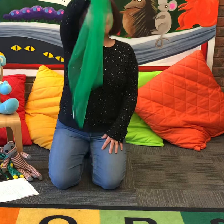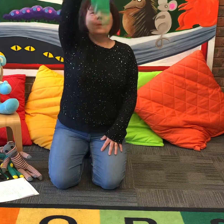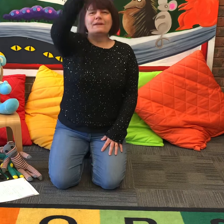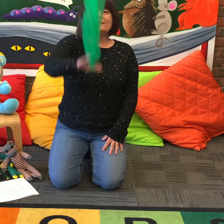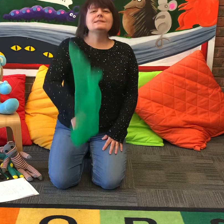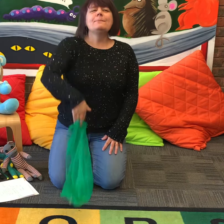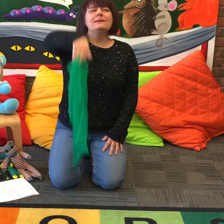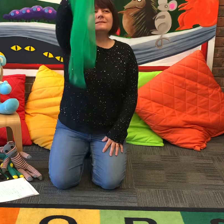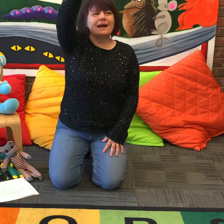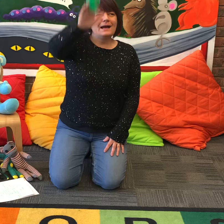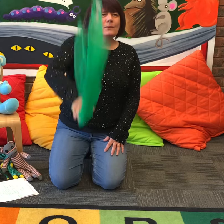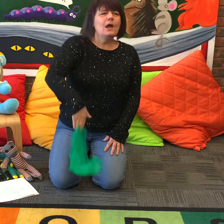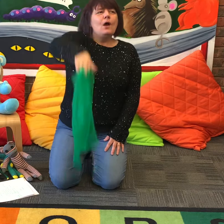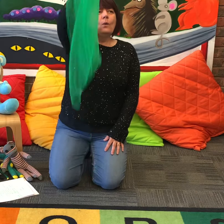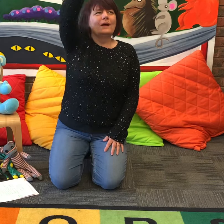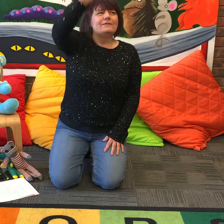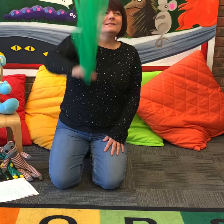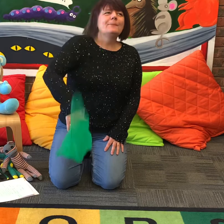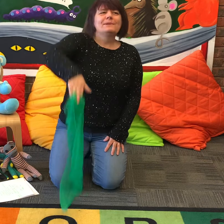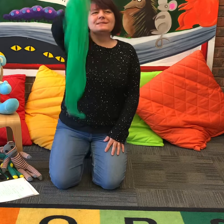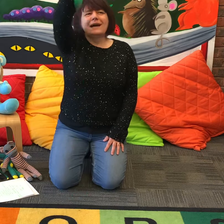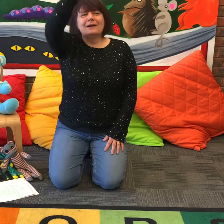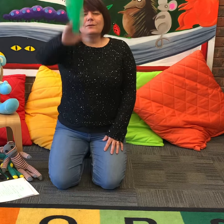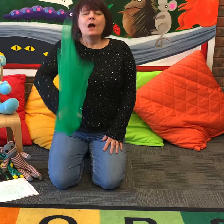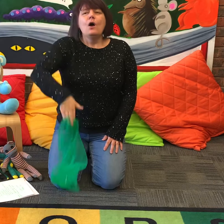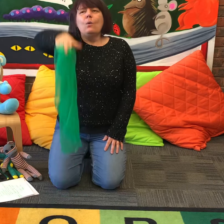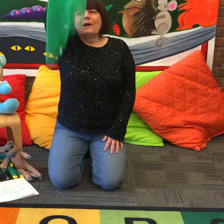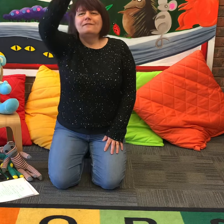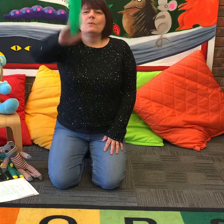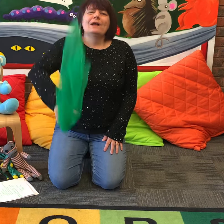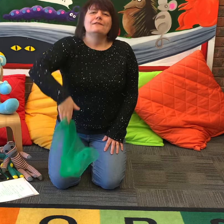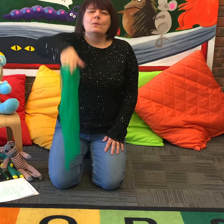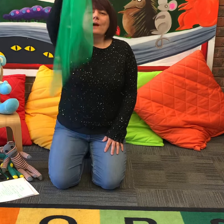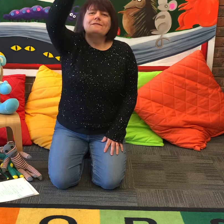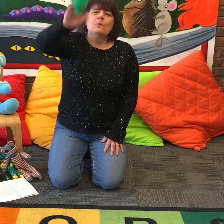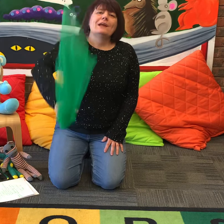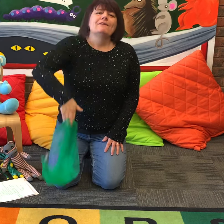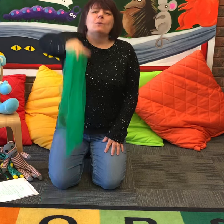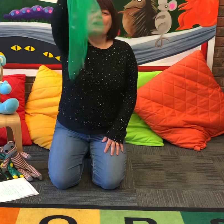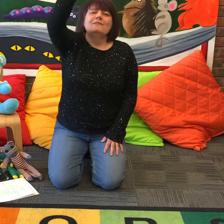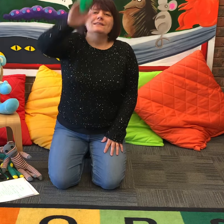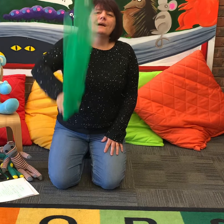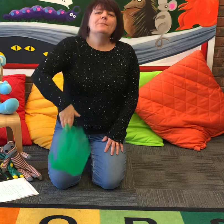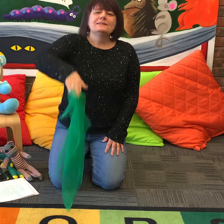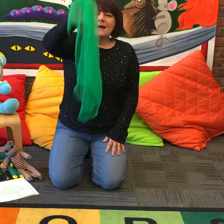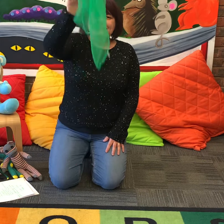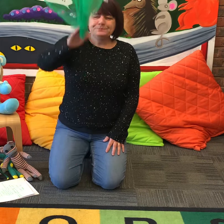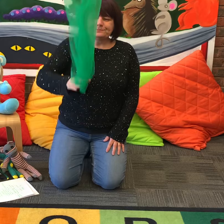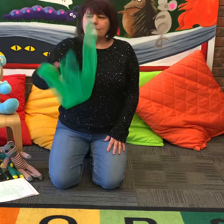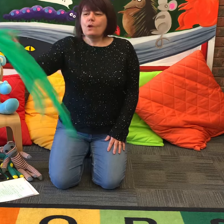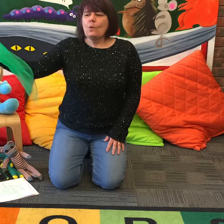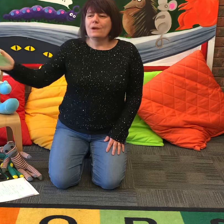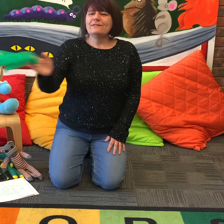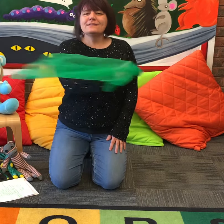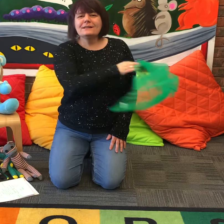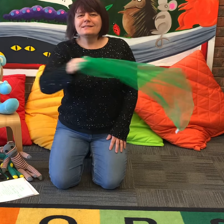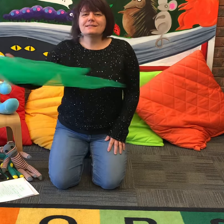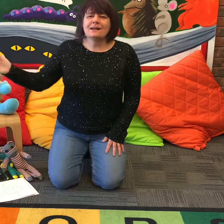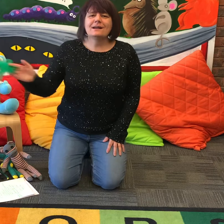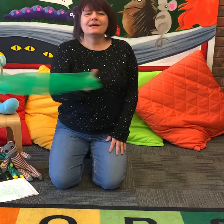Wave it up and down, wave it up and down. Wave it, wave it, wave it, wave it, wave it up and down. Wave it side to